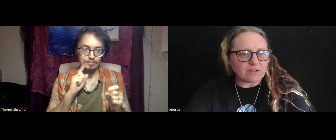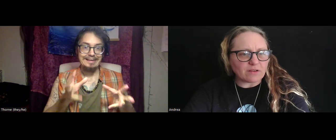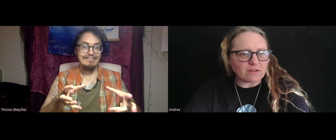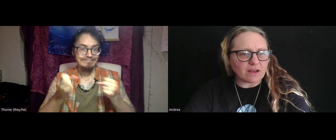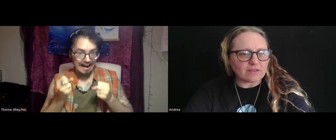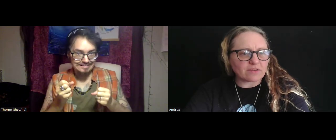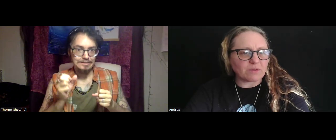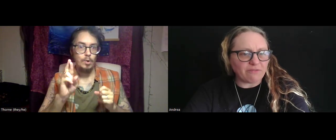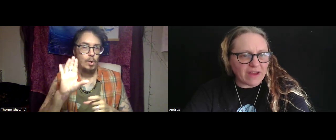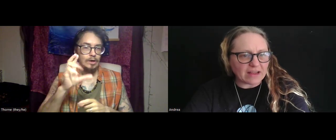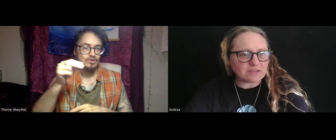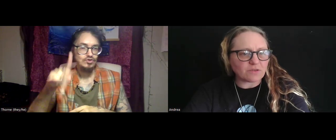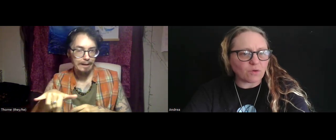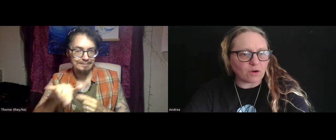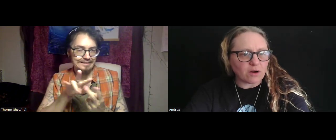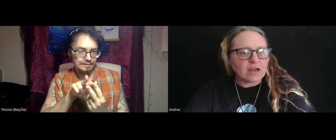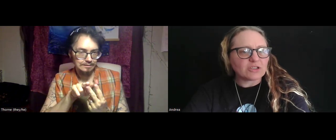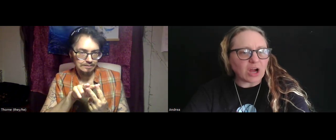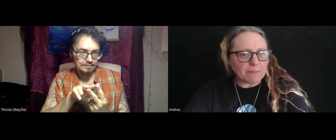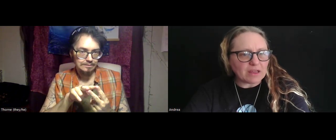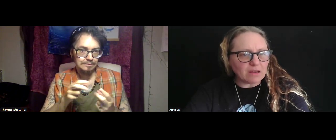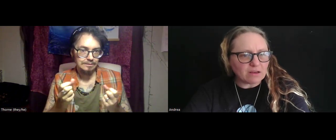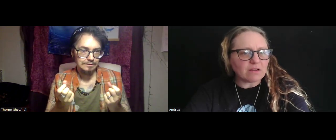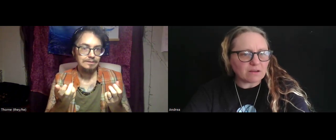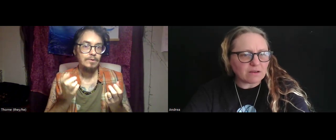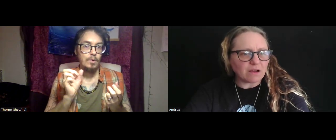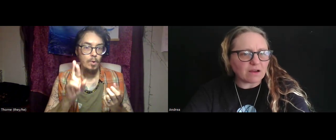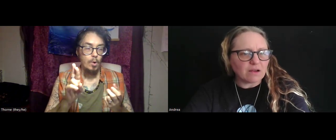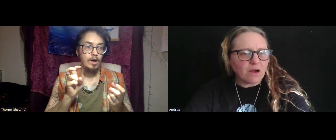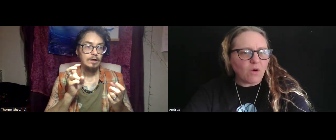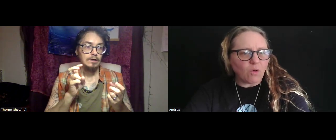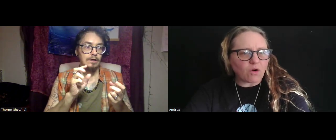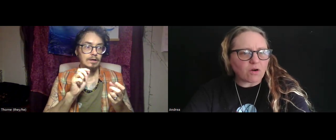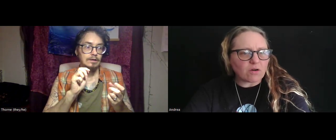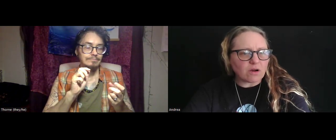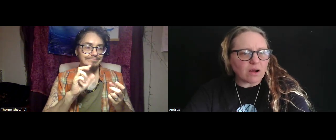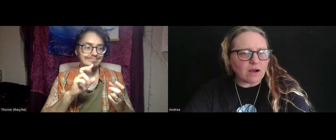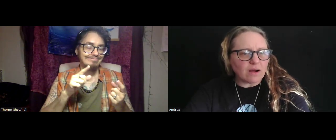the signs could be fast or choppy, uh, or